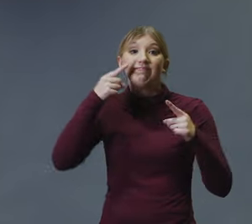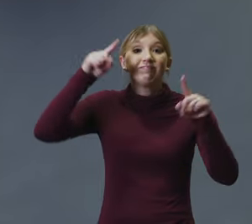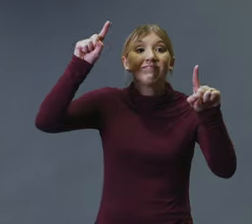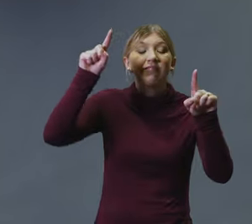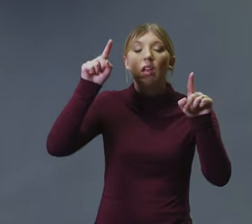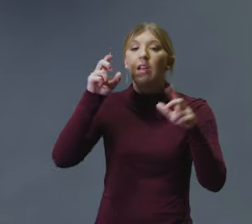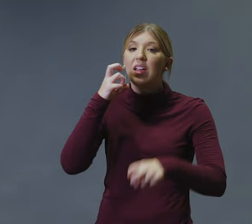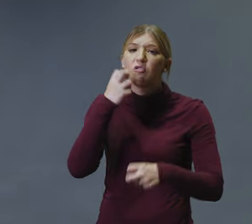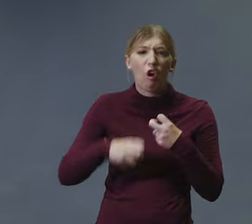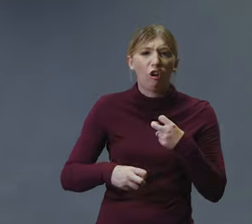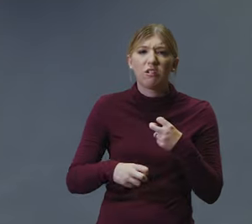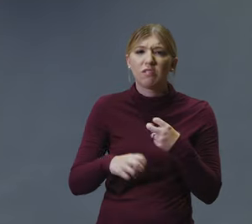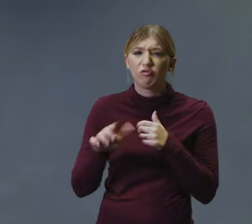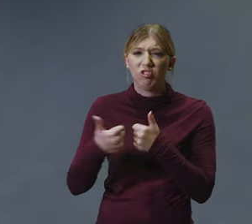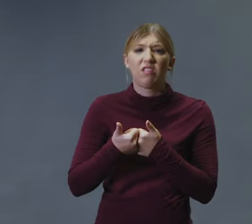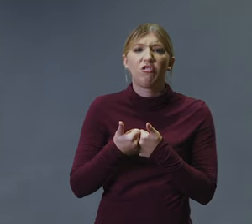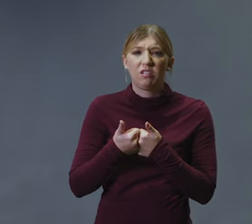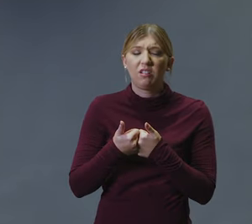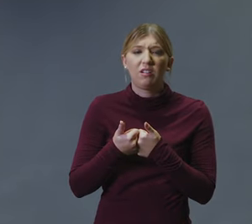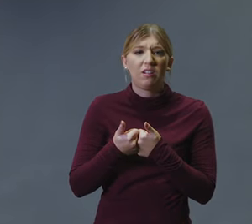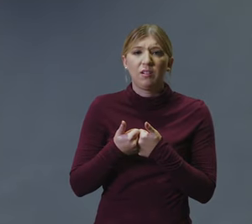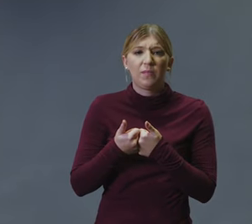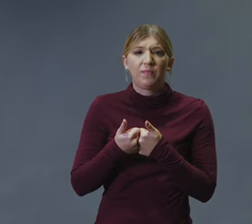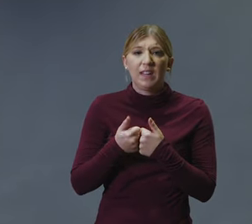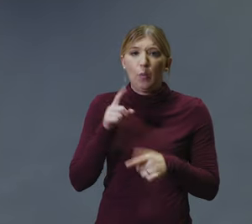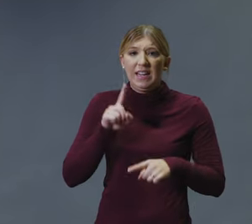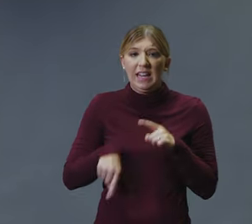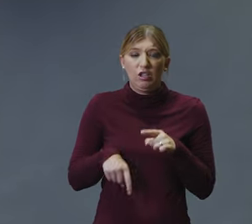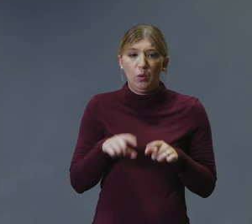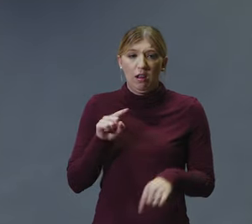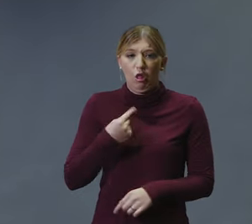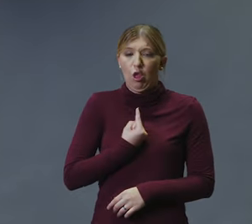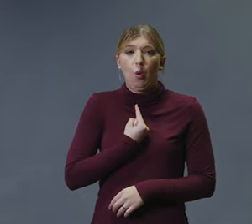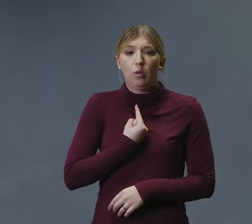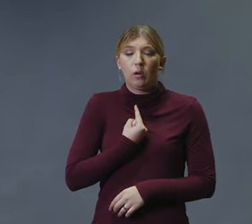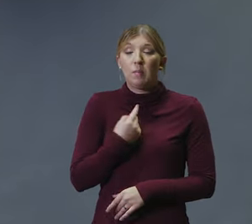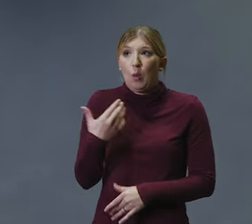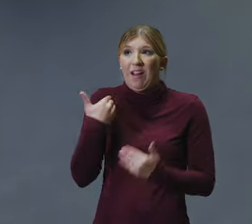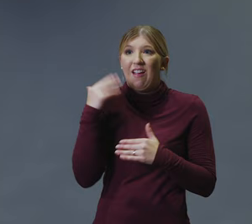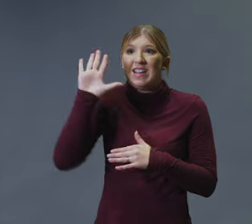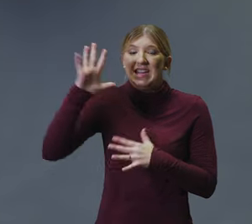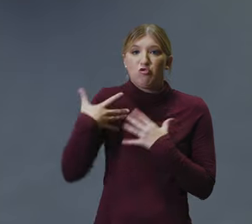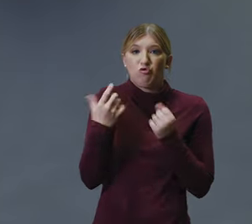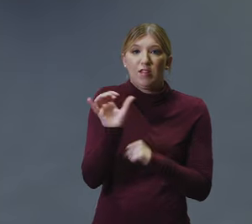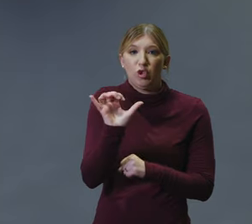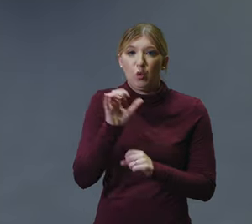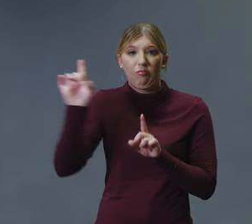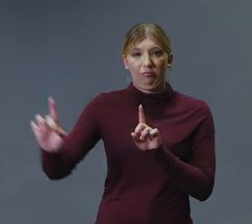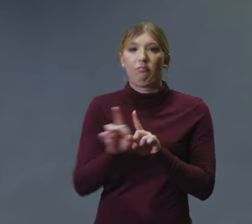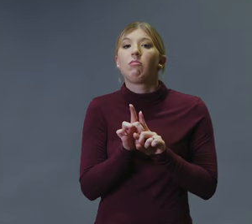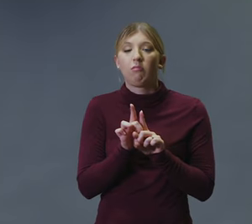it's challenging, and we cannot do it in our own strength, but we have the strength of Jesus who is going with